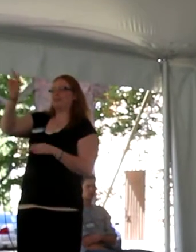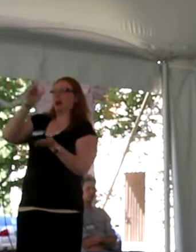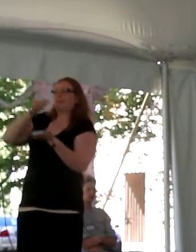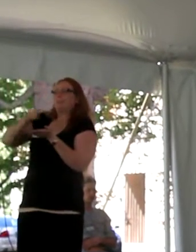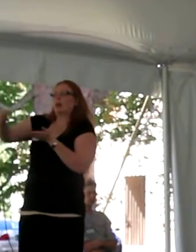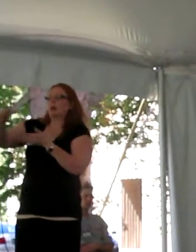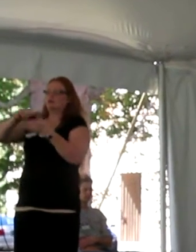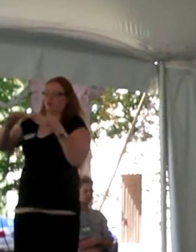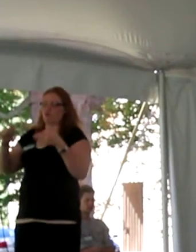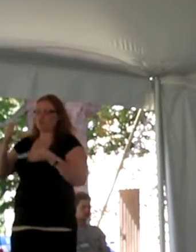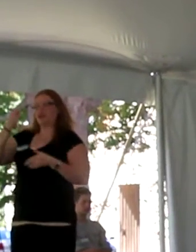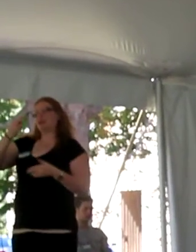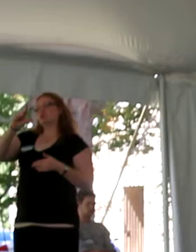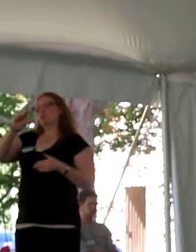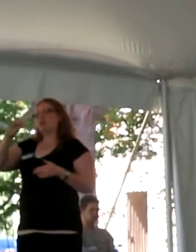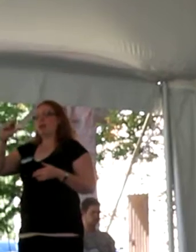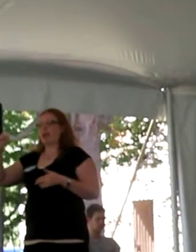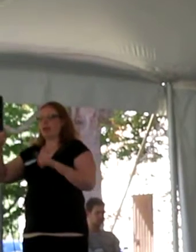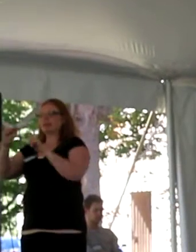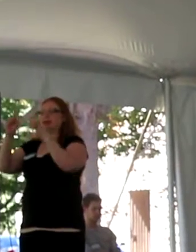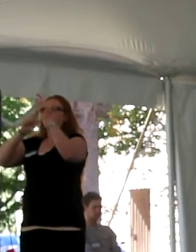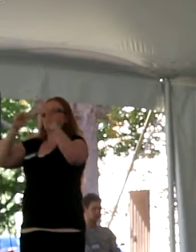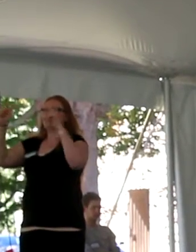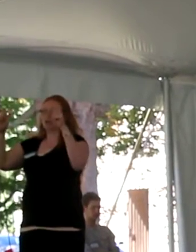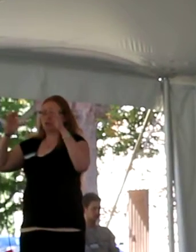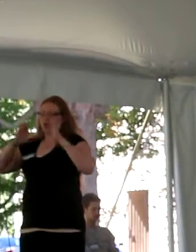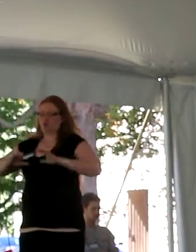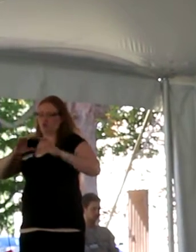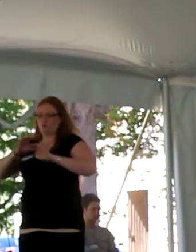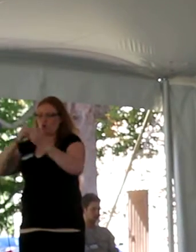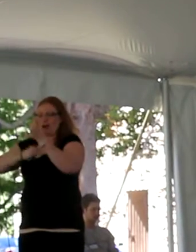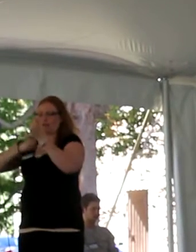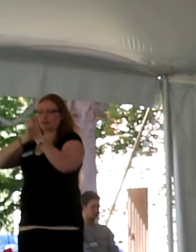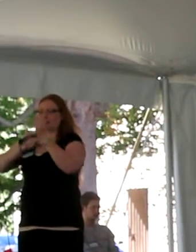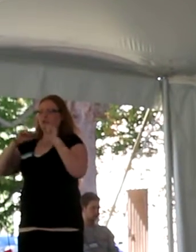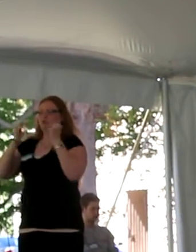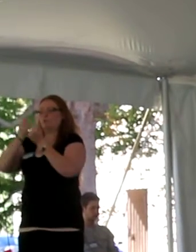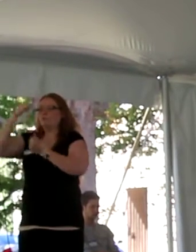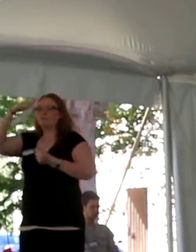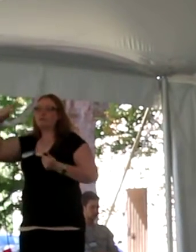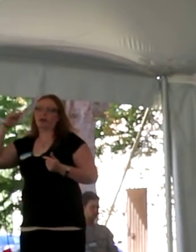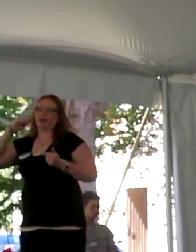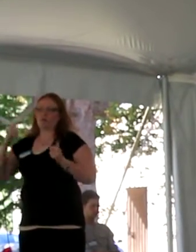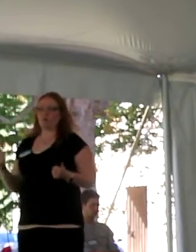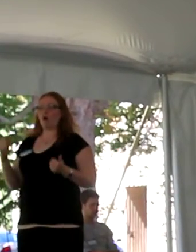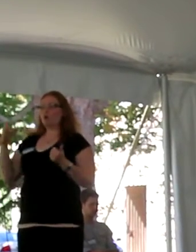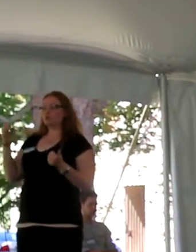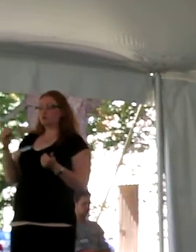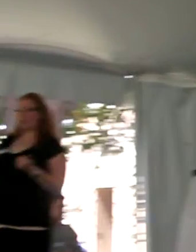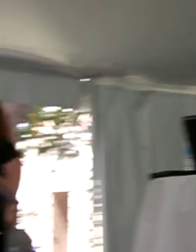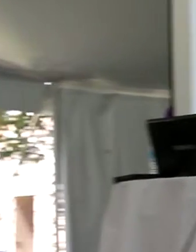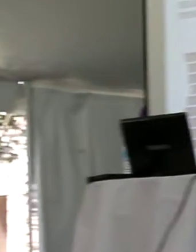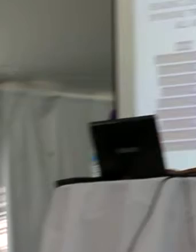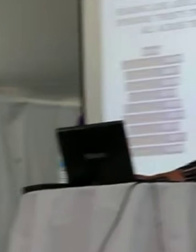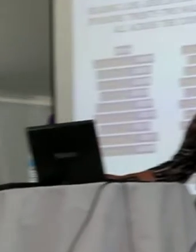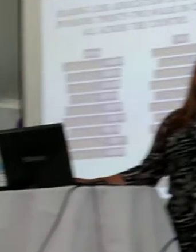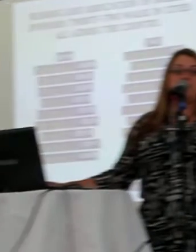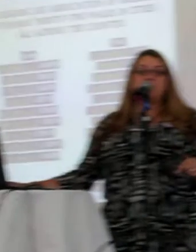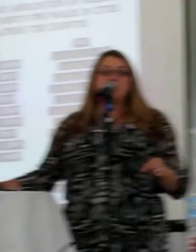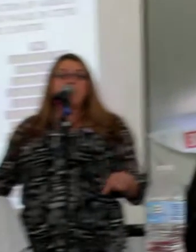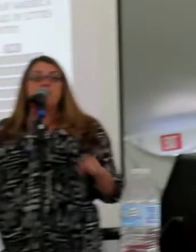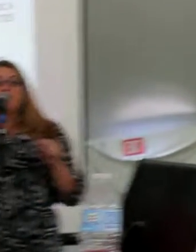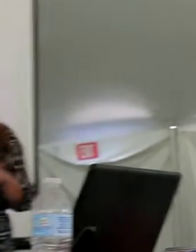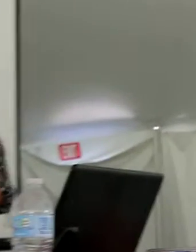thing. HLAA is the biggest consumer advocacy group for hearing loss. So when you're walking on Walk Day, not only are you